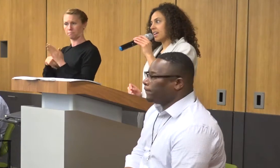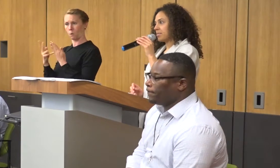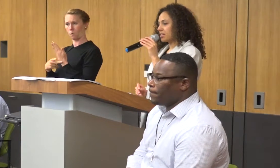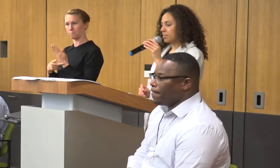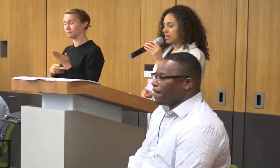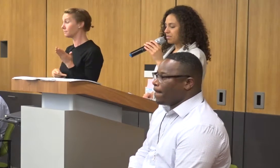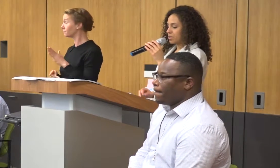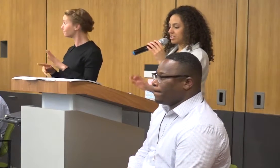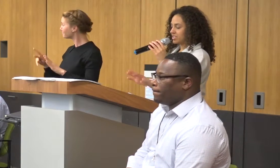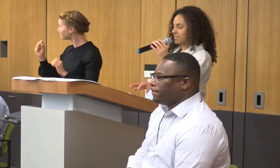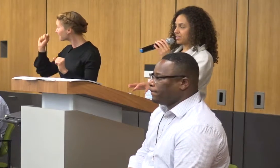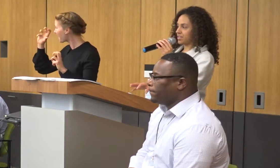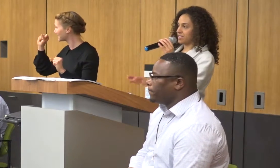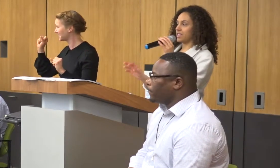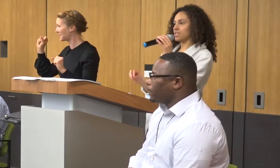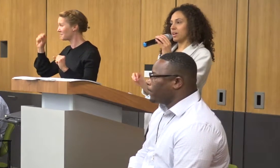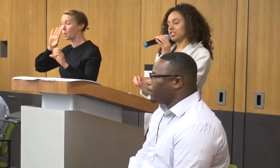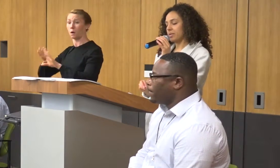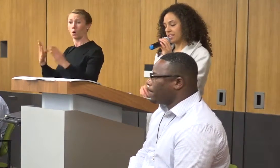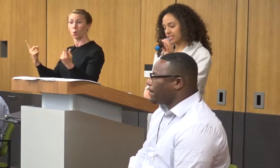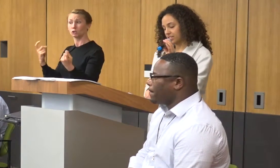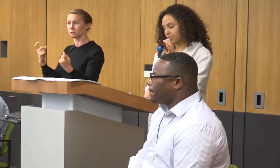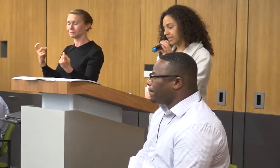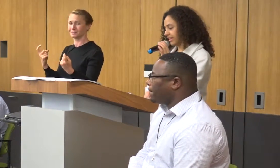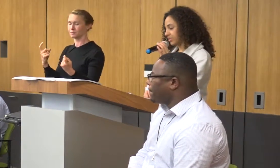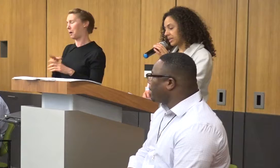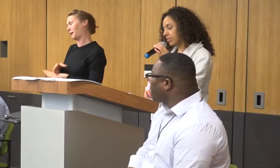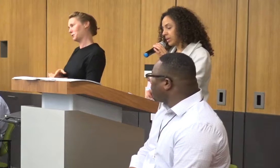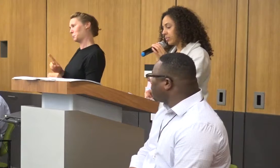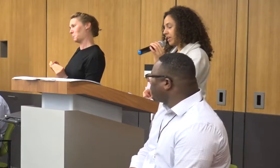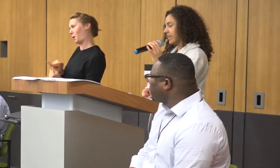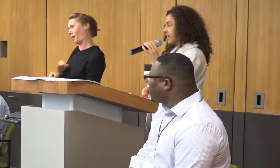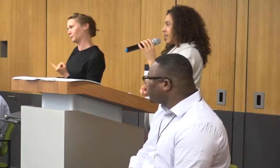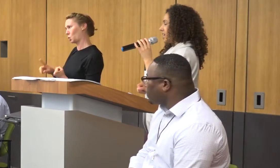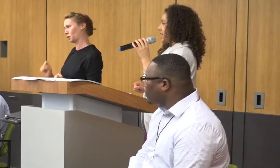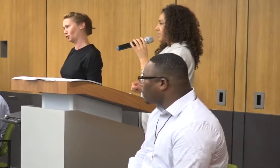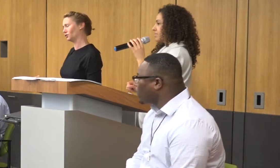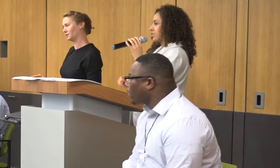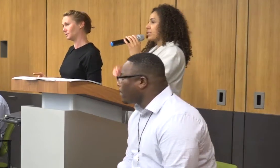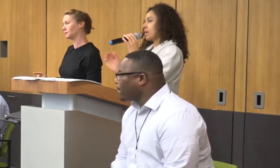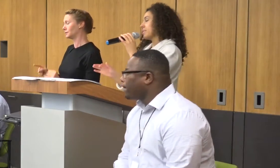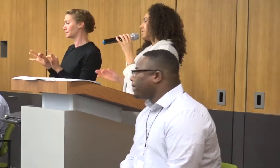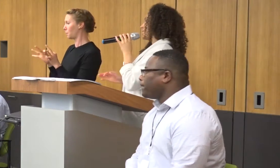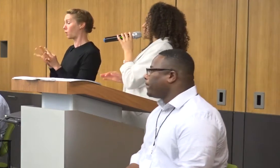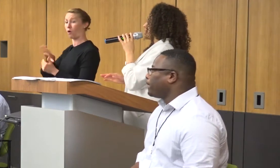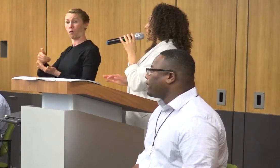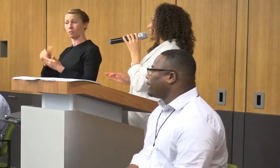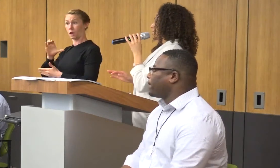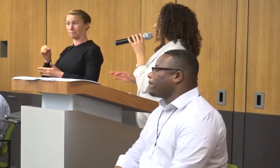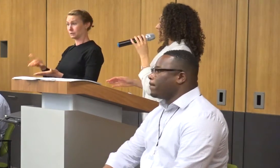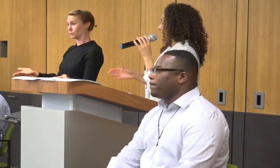Awesome. And I am going to open it up for questions after this last question. I think this is a really, really important one. For all the companies